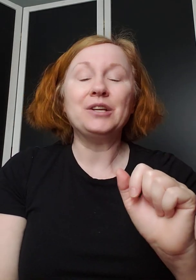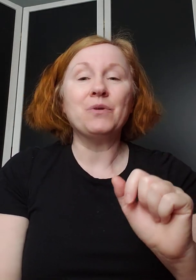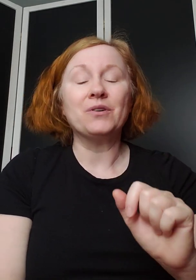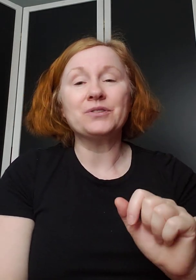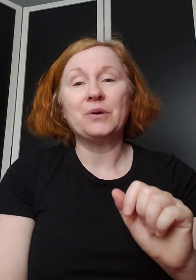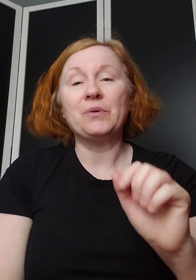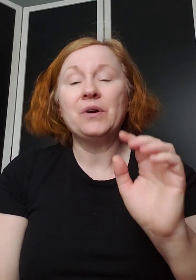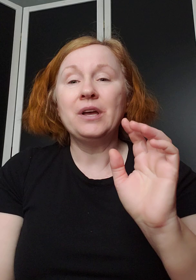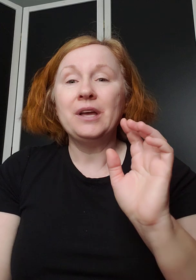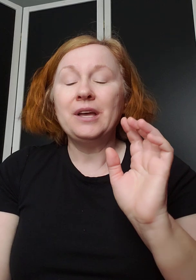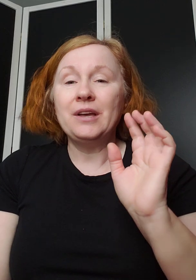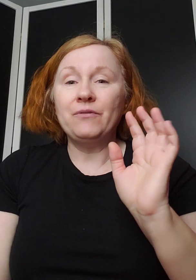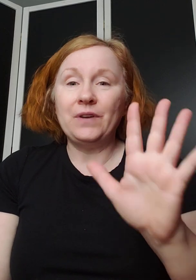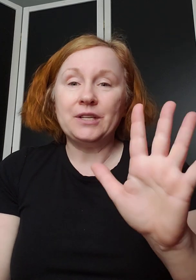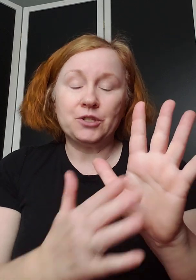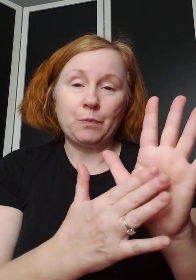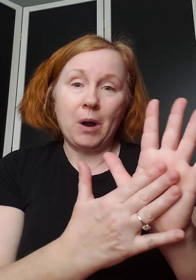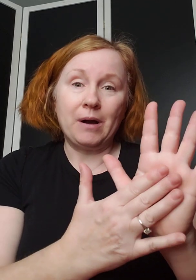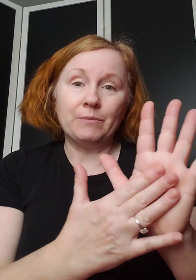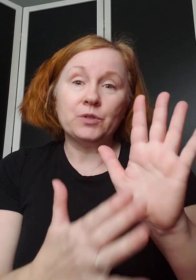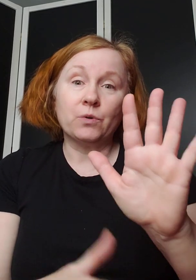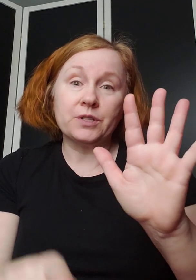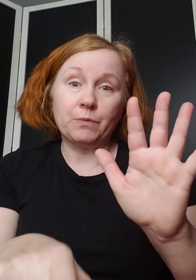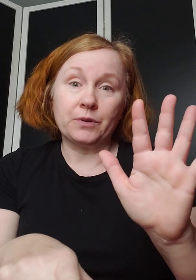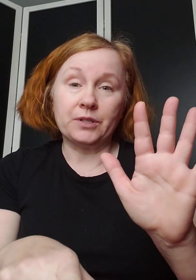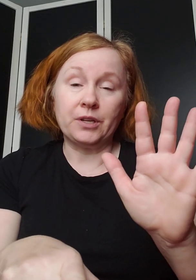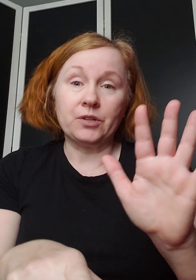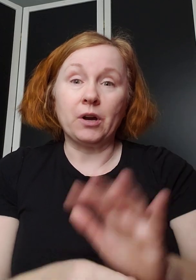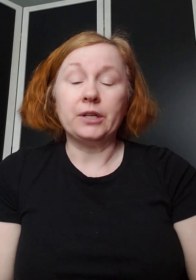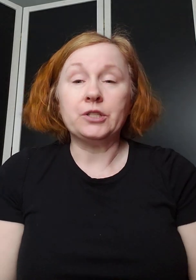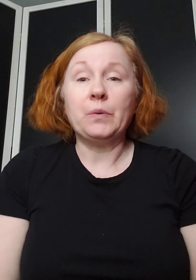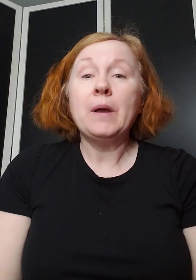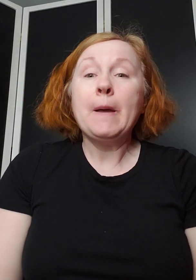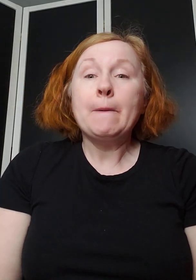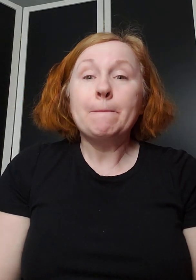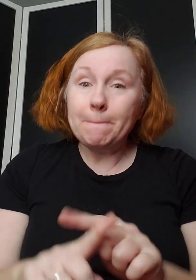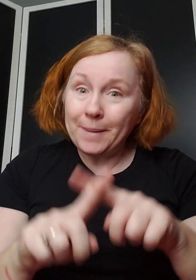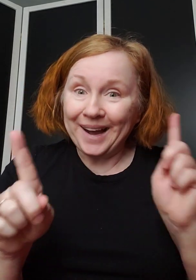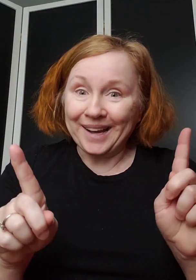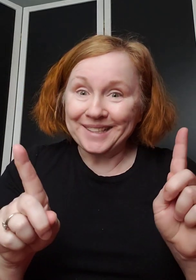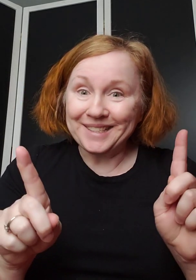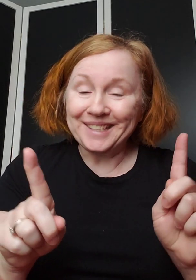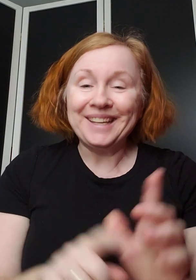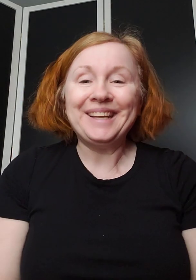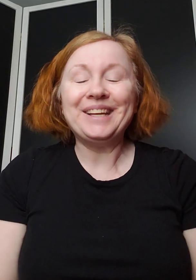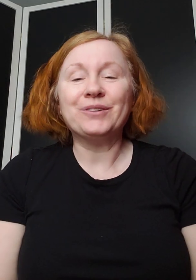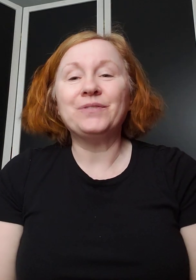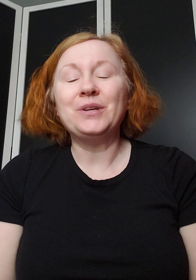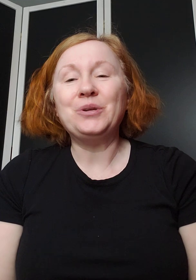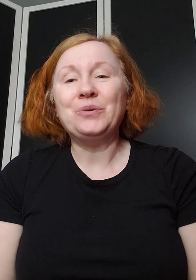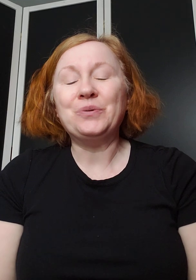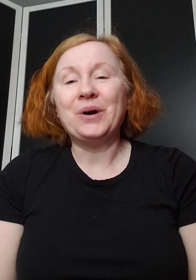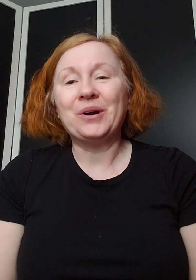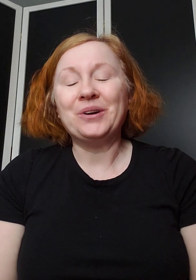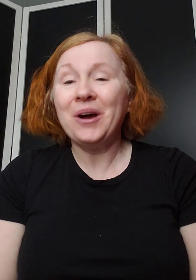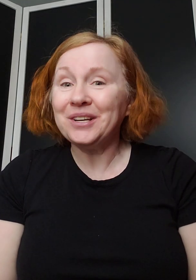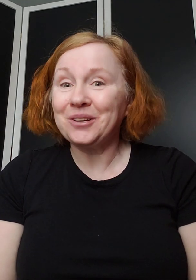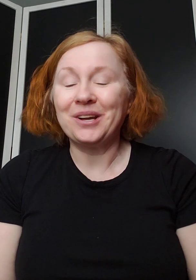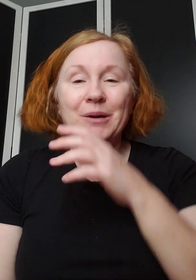you also face your palm towards the person that you're talking to. But if you are not talking about